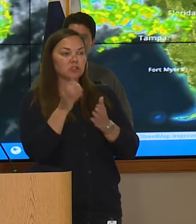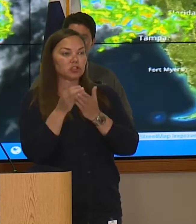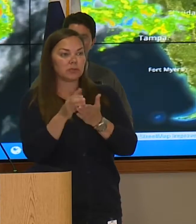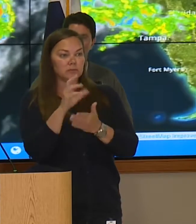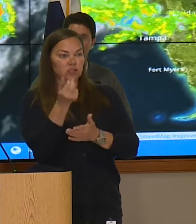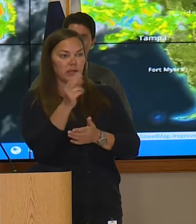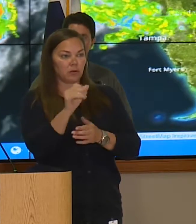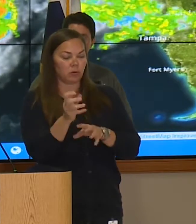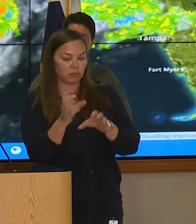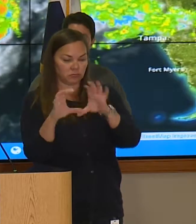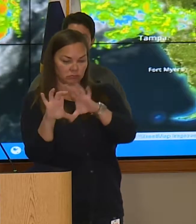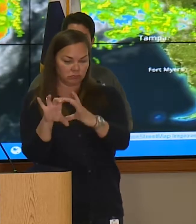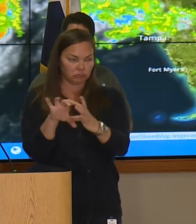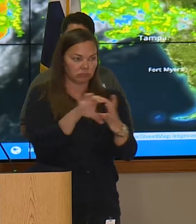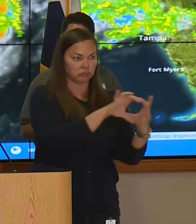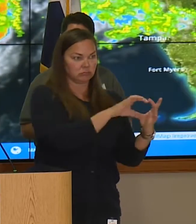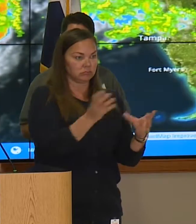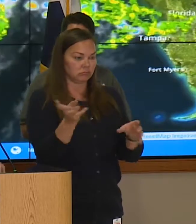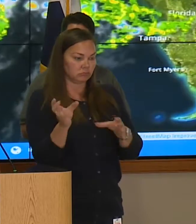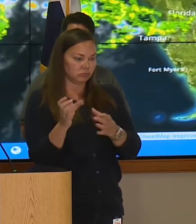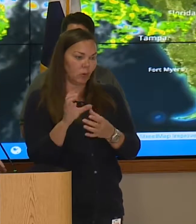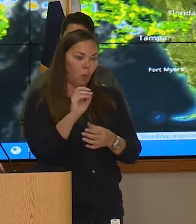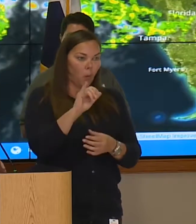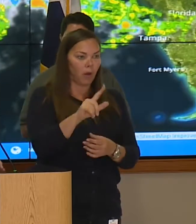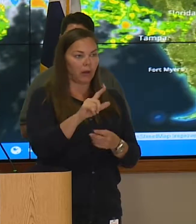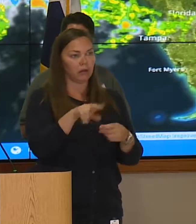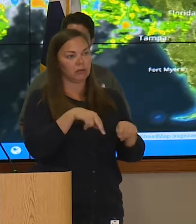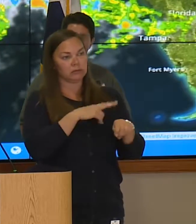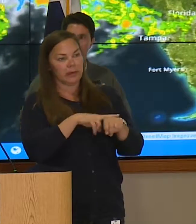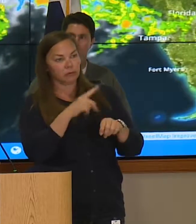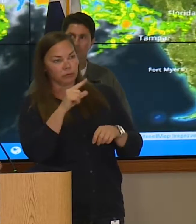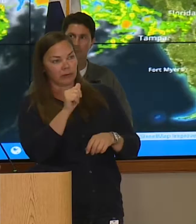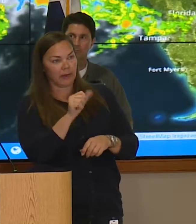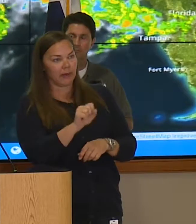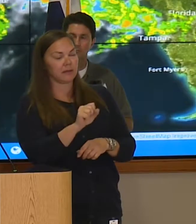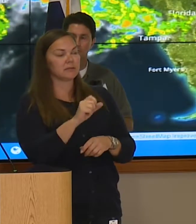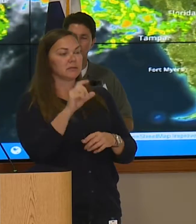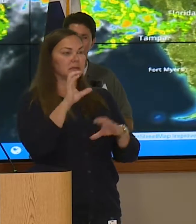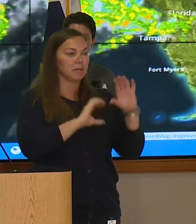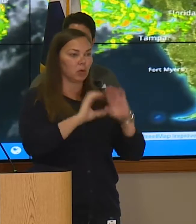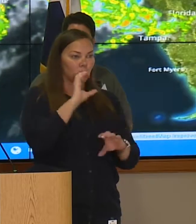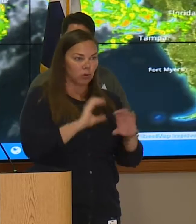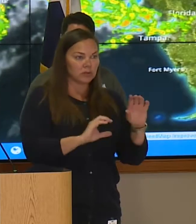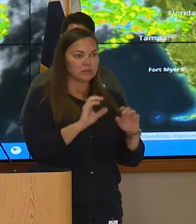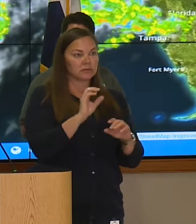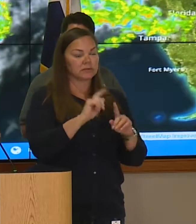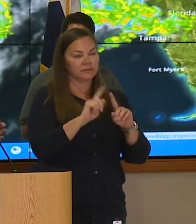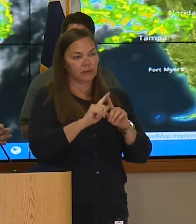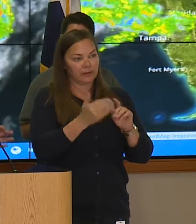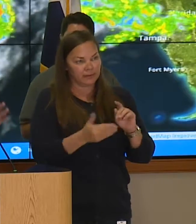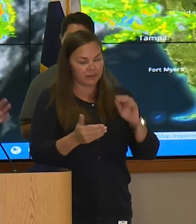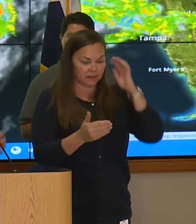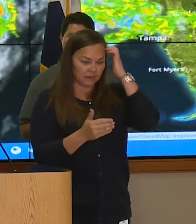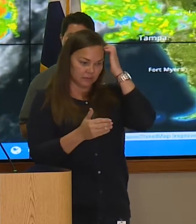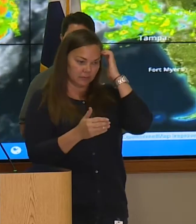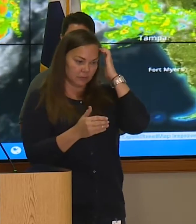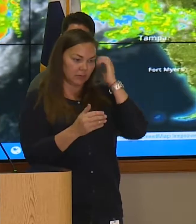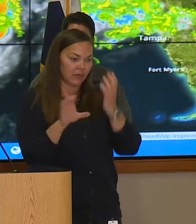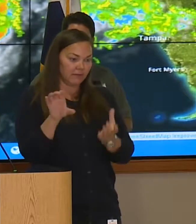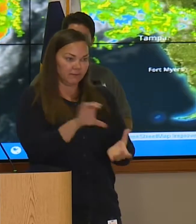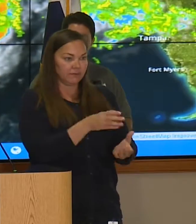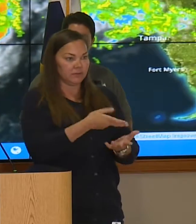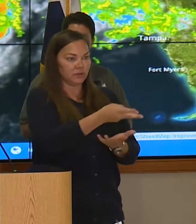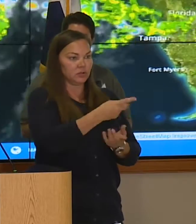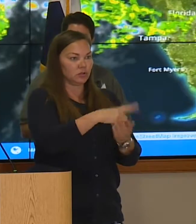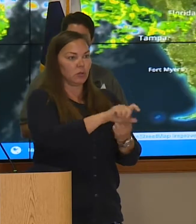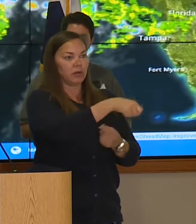and feed all kinds of oil, natural gas, in some cases chemical agents, to other locations in the